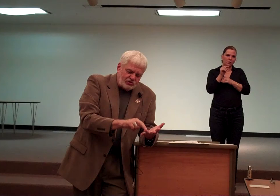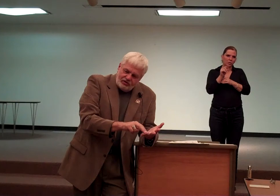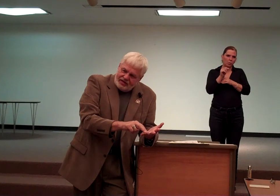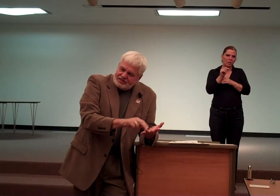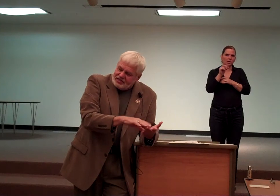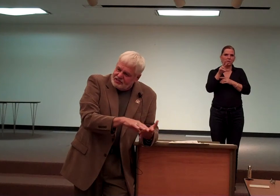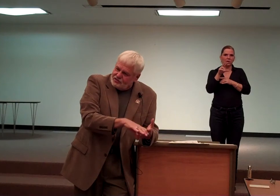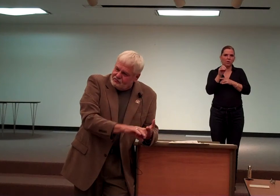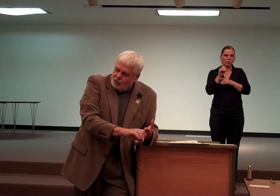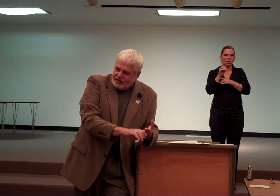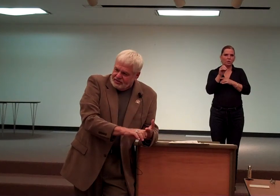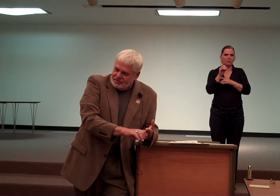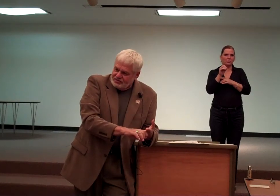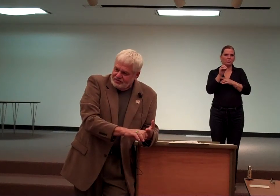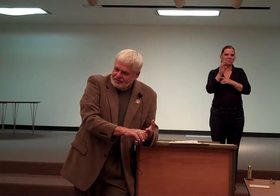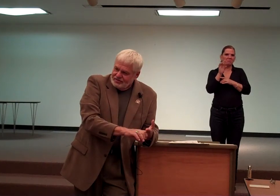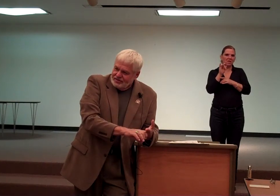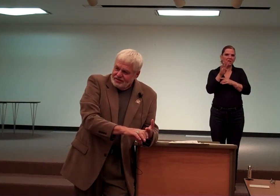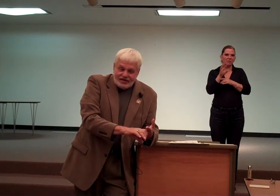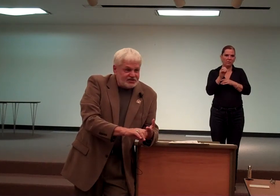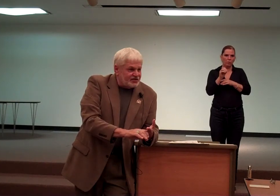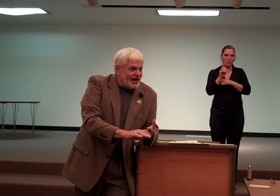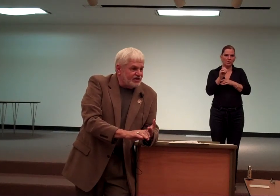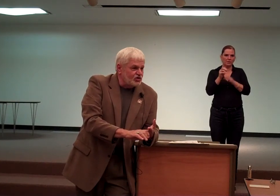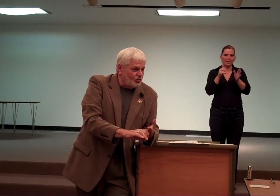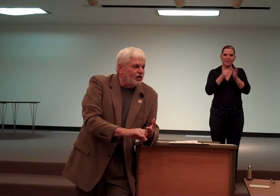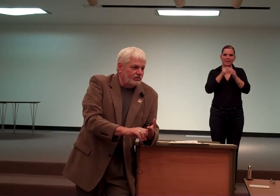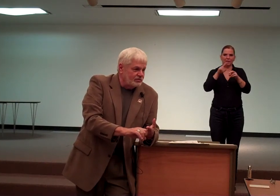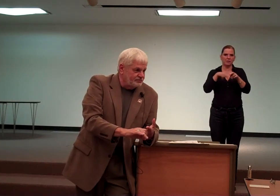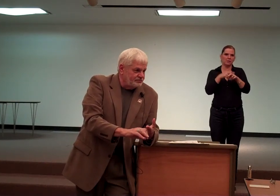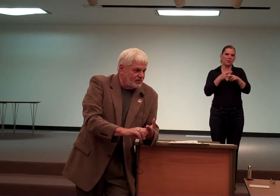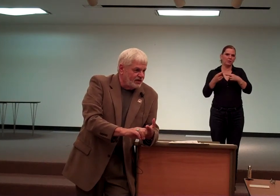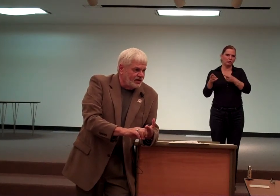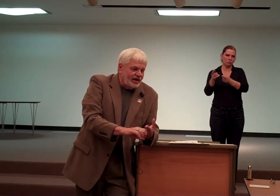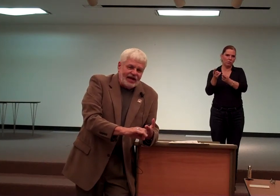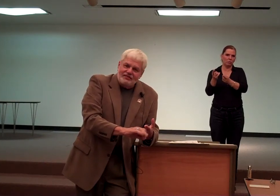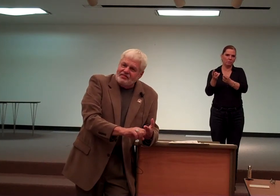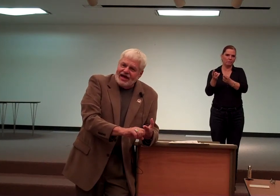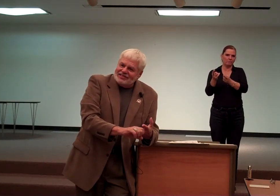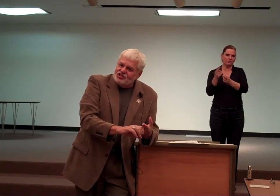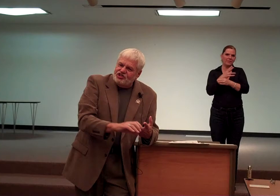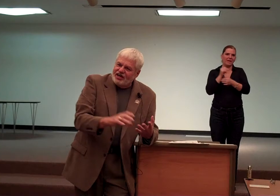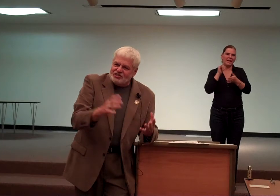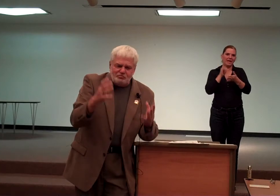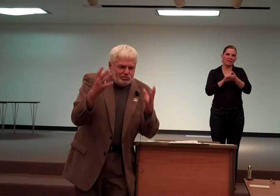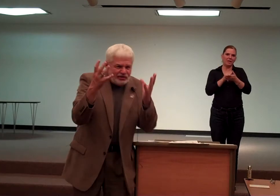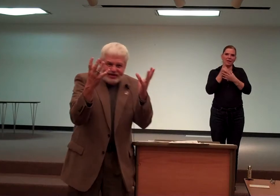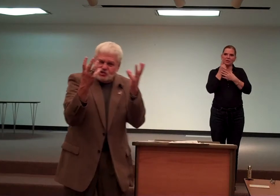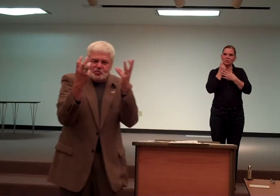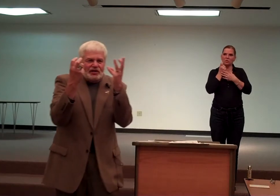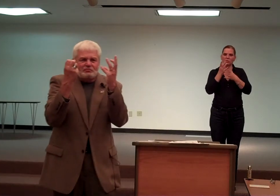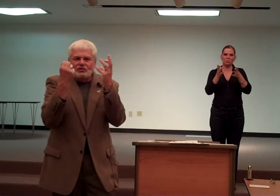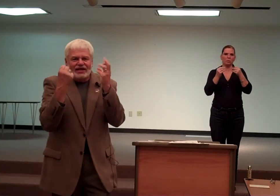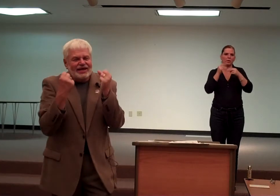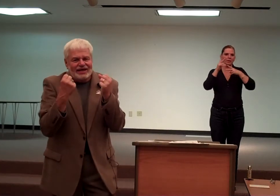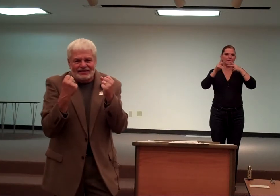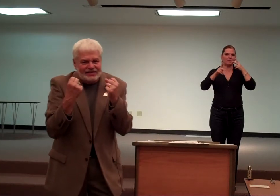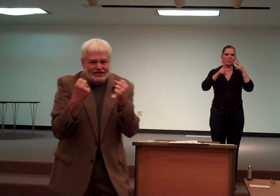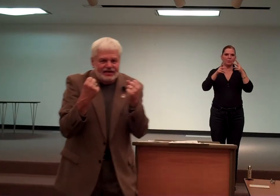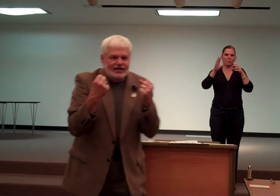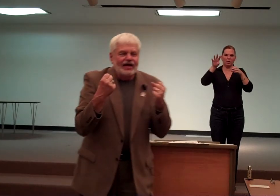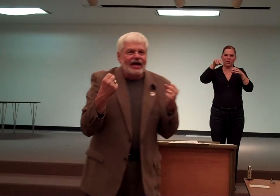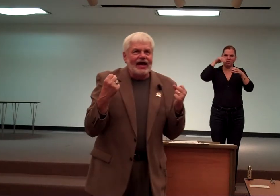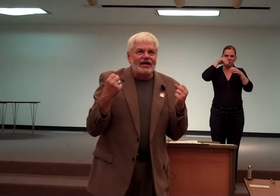1820s, 30s, and into the 40s, it's the National Road. And that just brings people